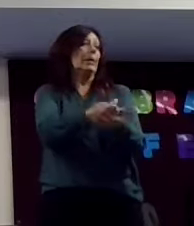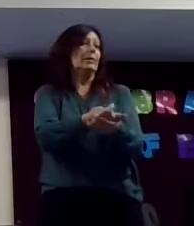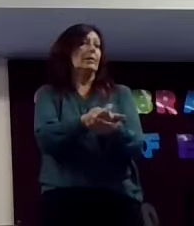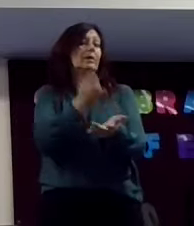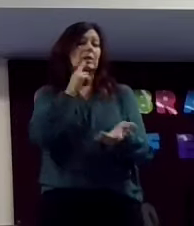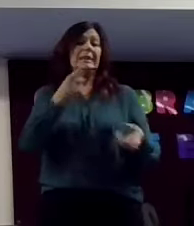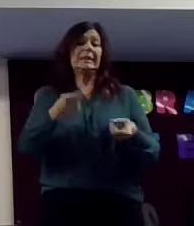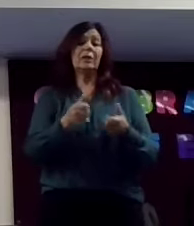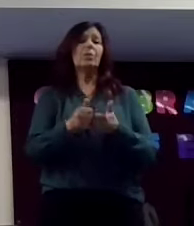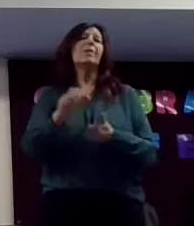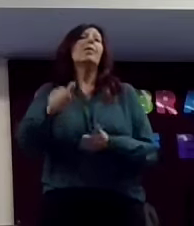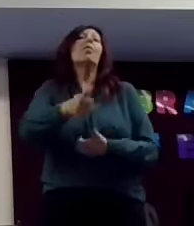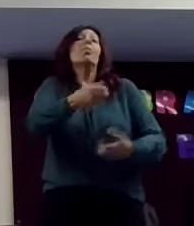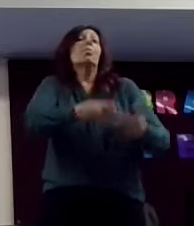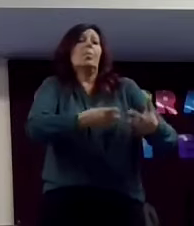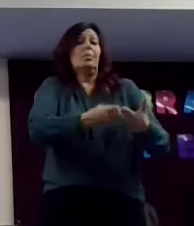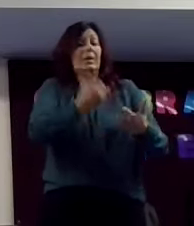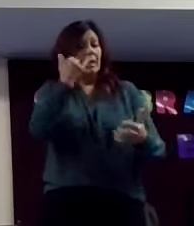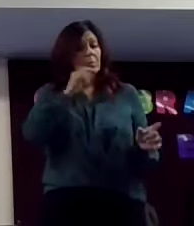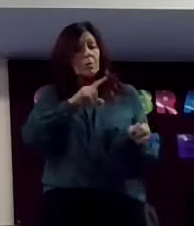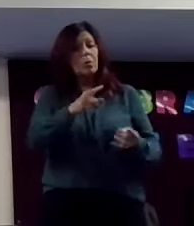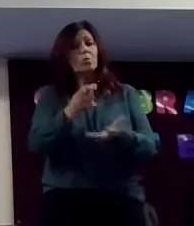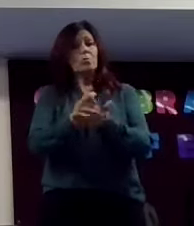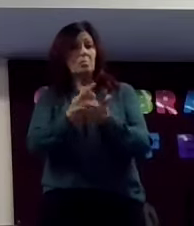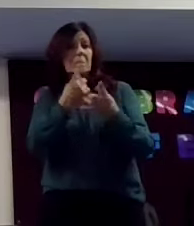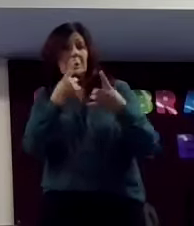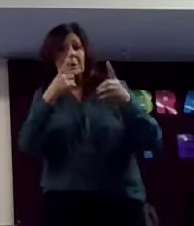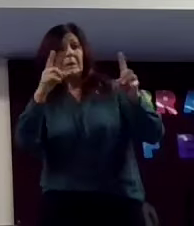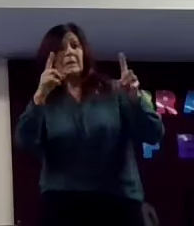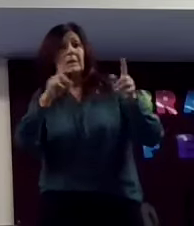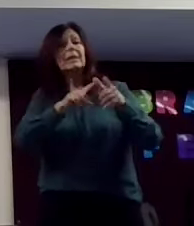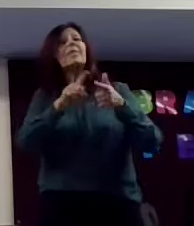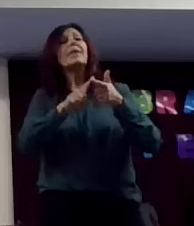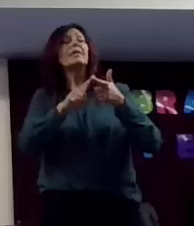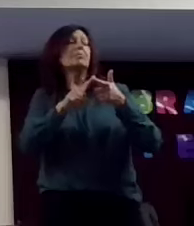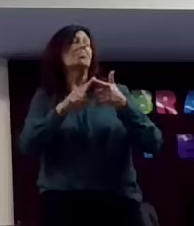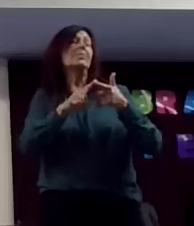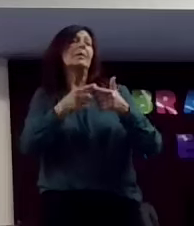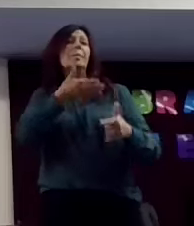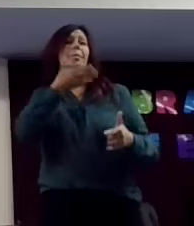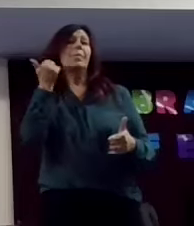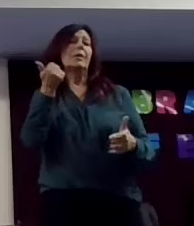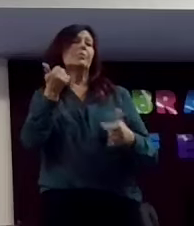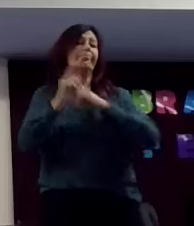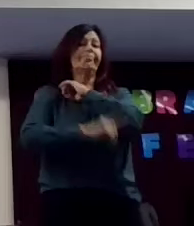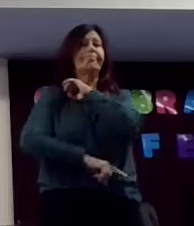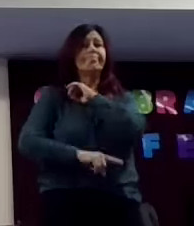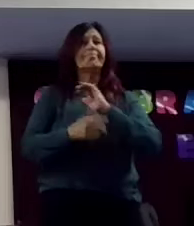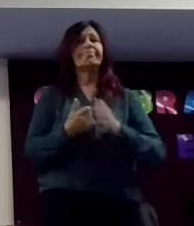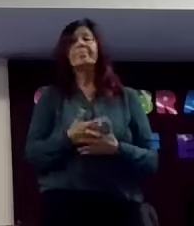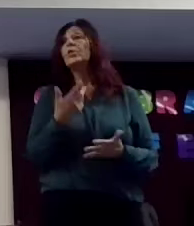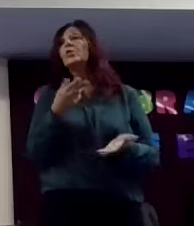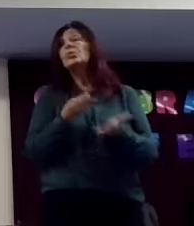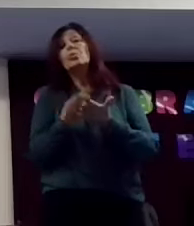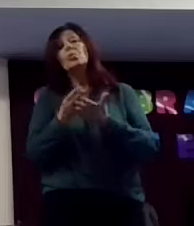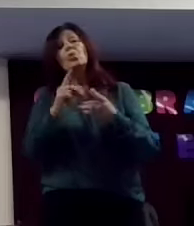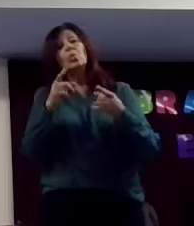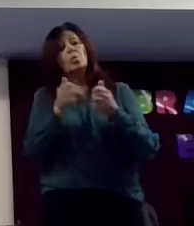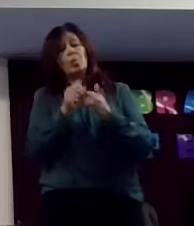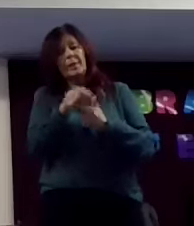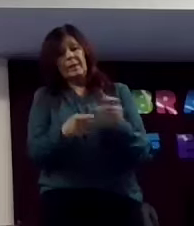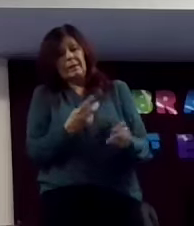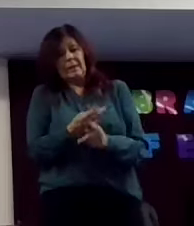order to deal with their underlying problems. And if they go to treatment and they succeed, then they get a very favorable disposition. Because really, the truth is, when it